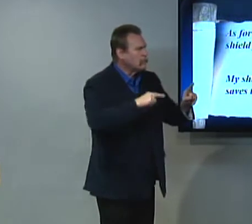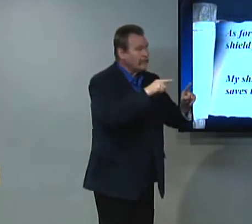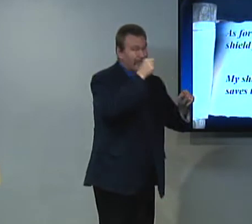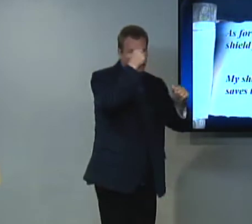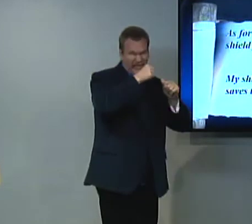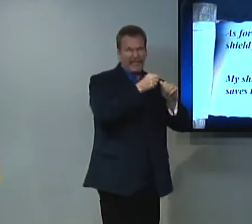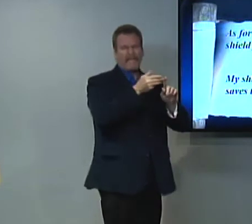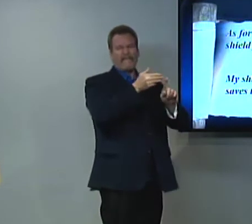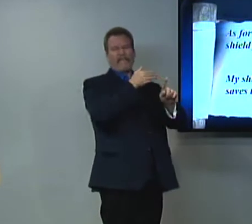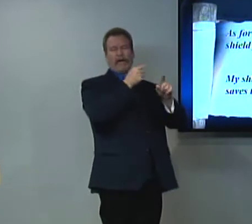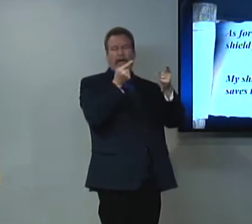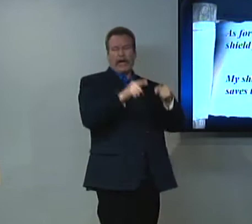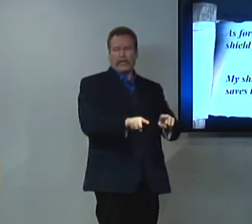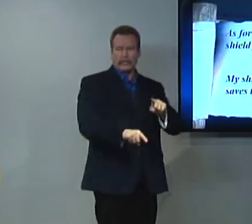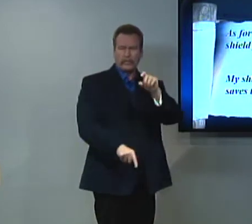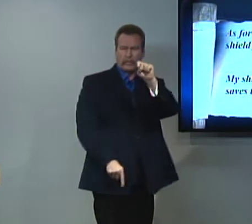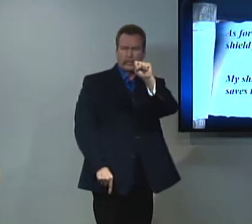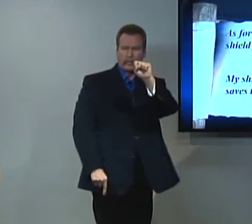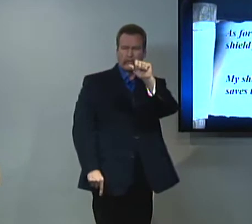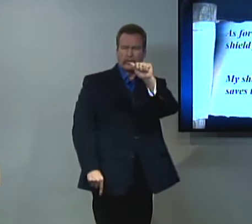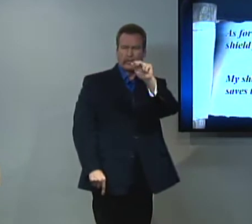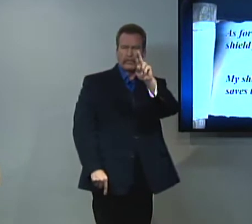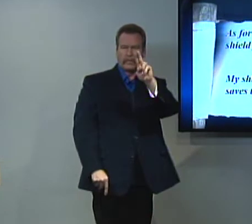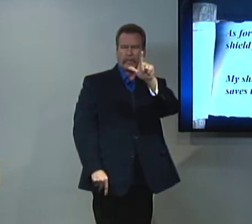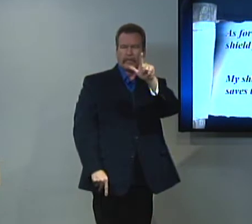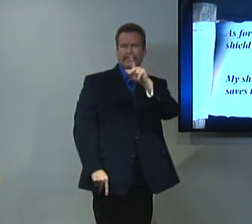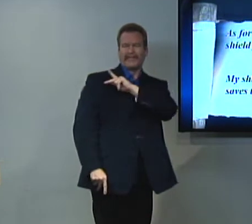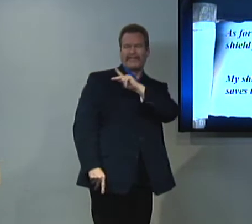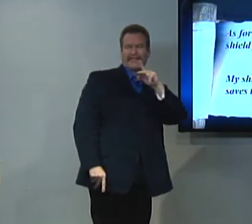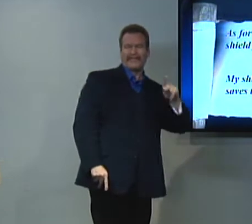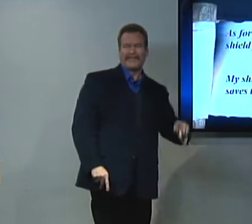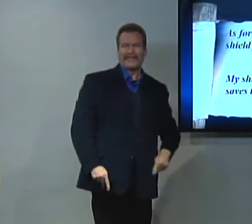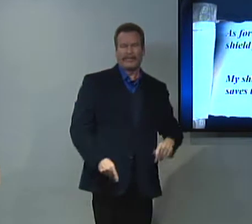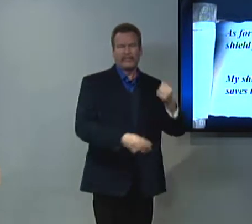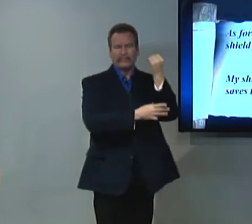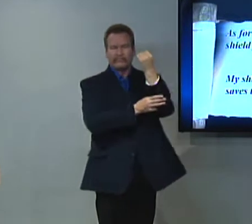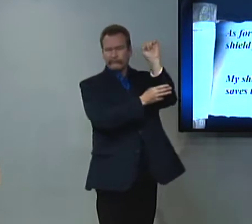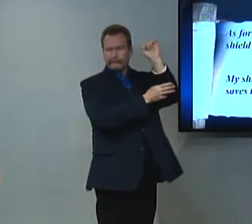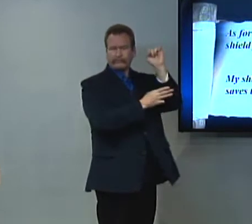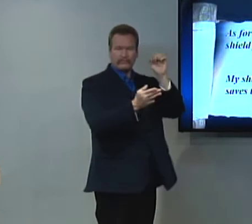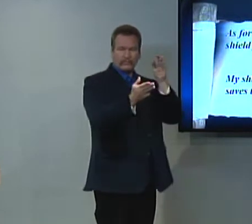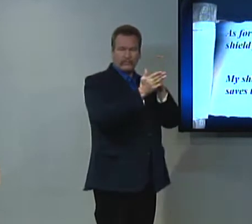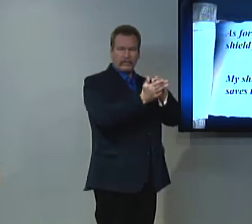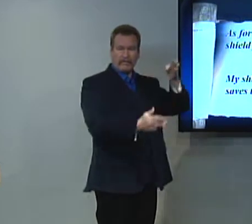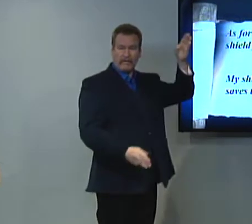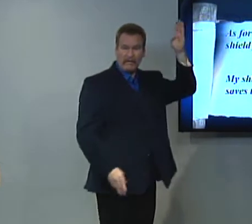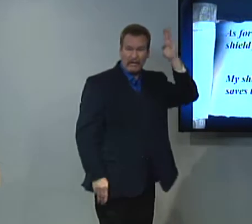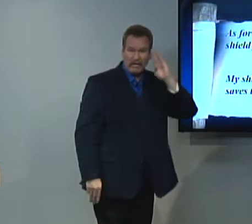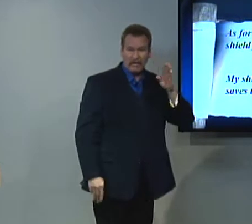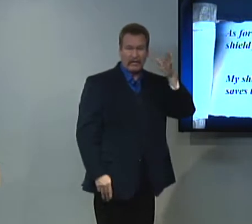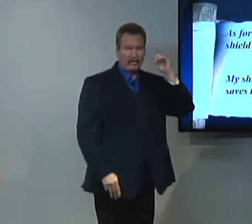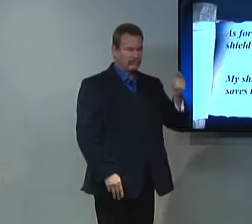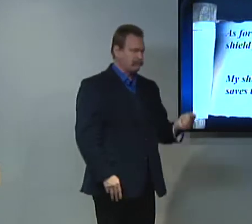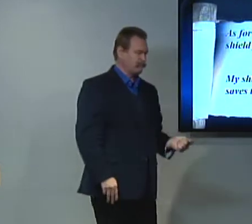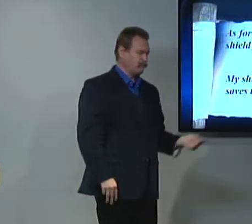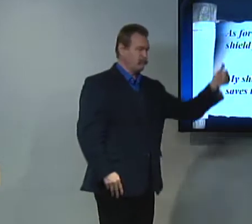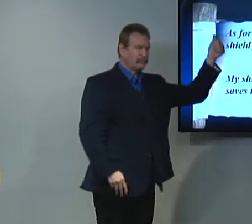And God told him to pick out another king. Saul had previously been the king, but he rebelled against God. And